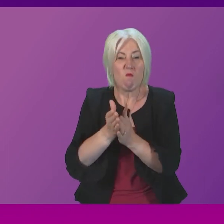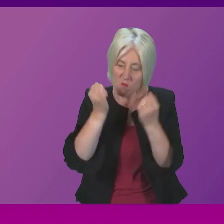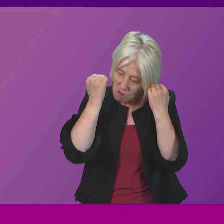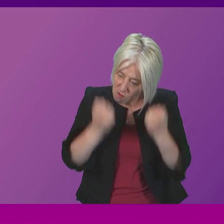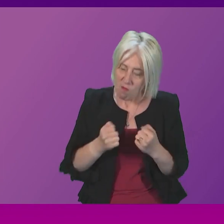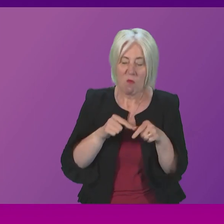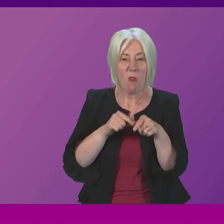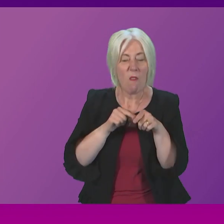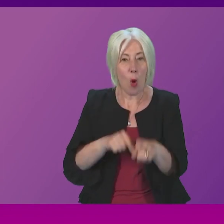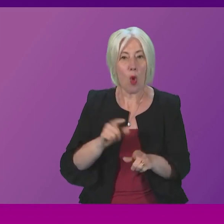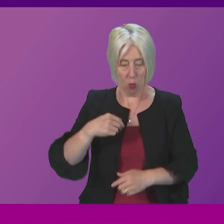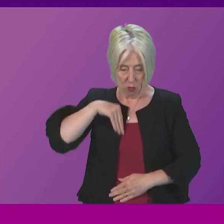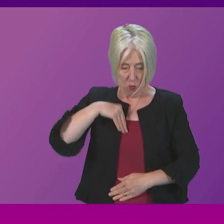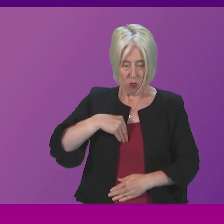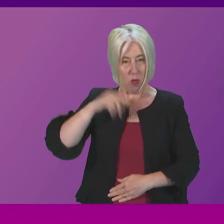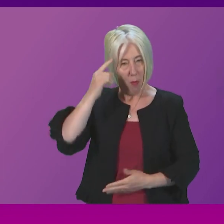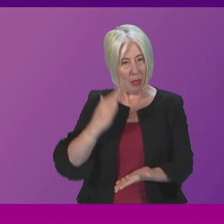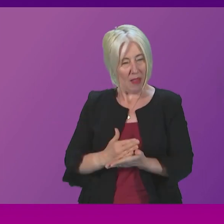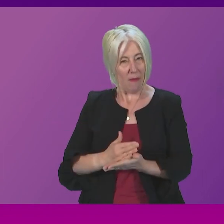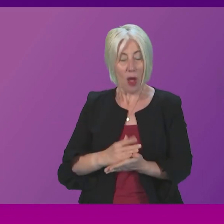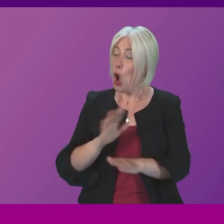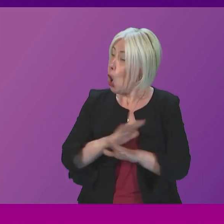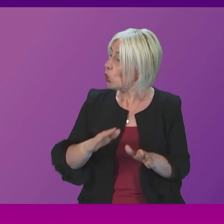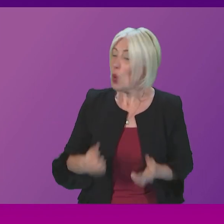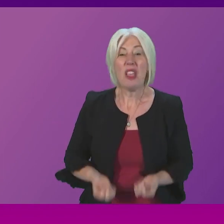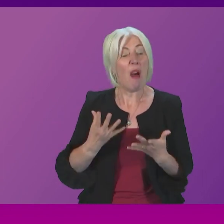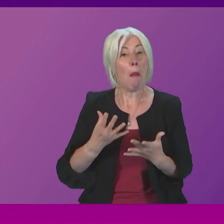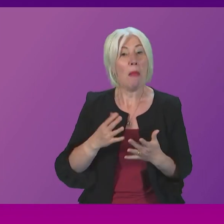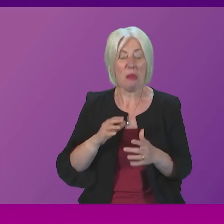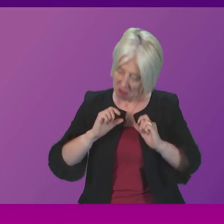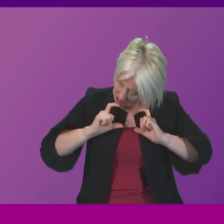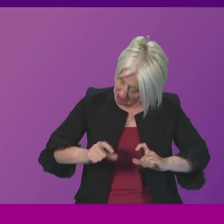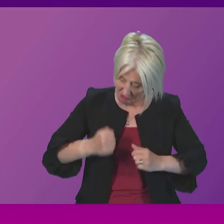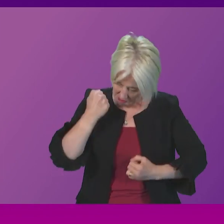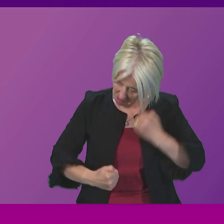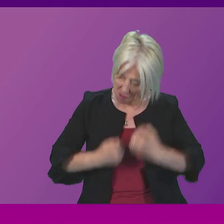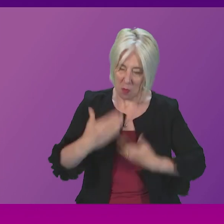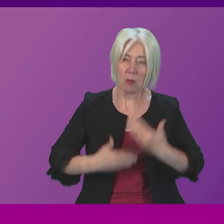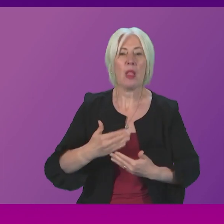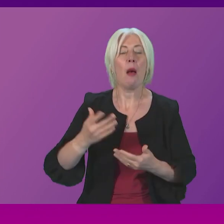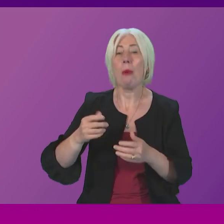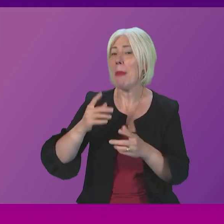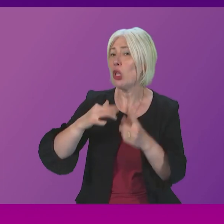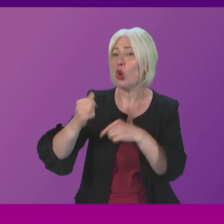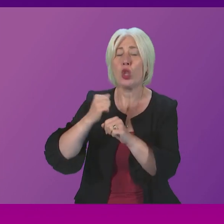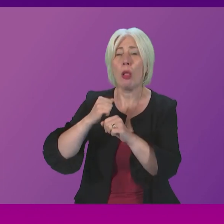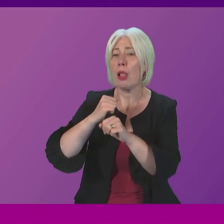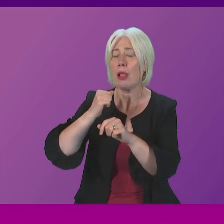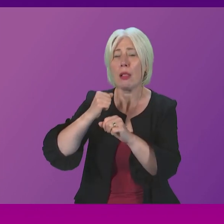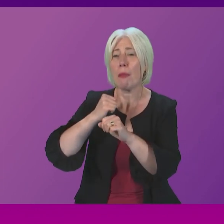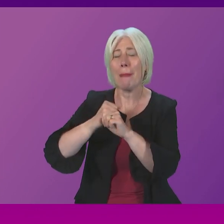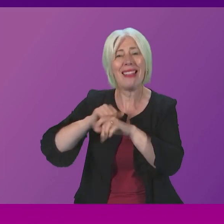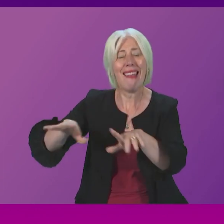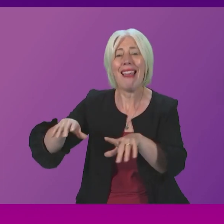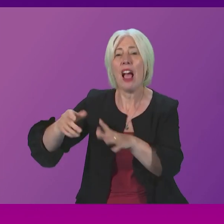your message, and don't give in on that at all. And switch off the media. And as somebody said, I think it